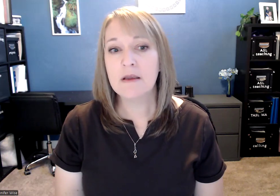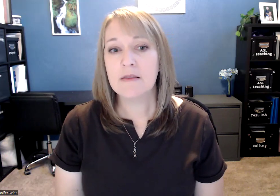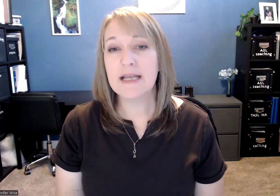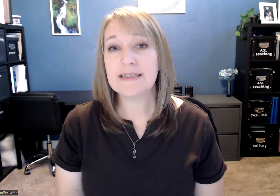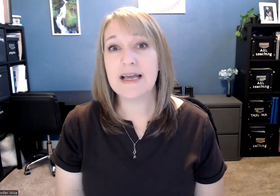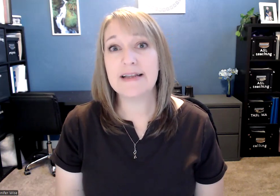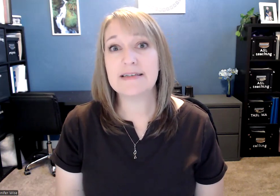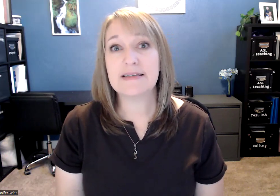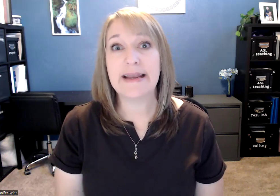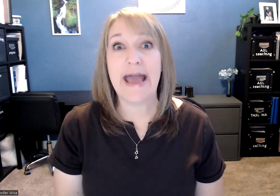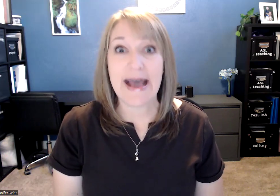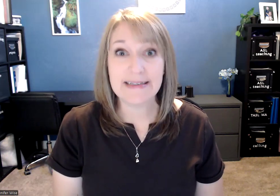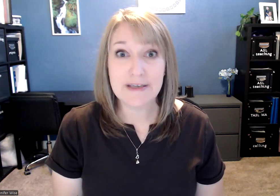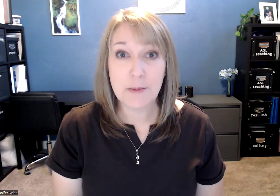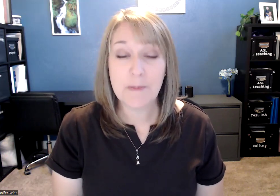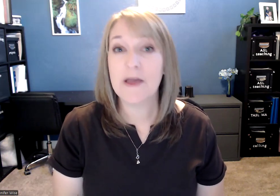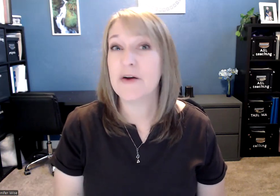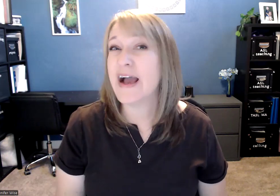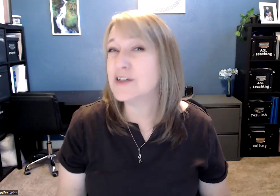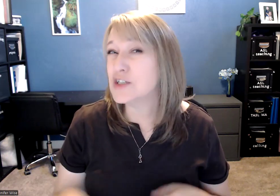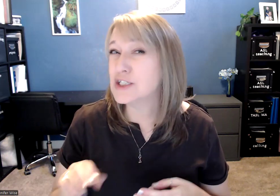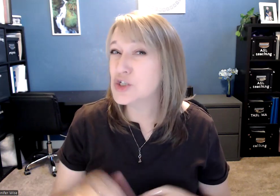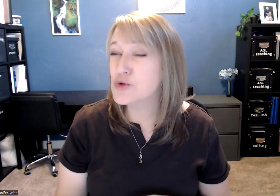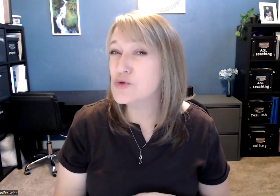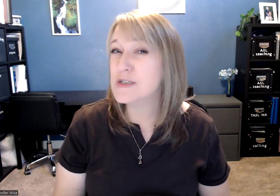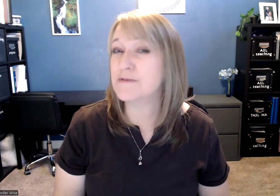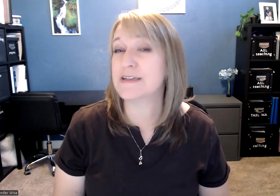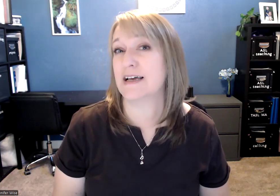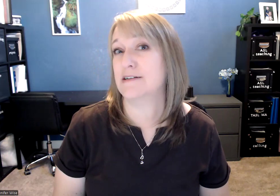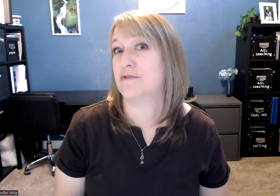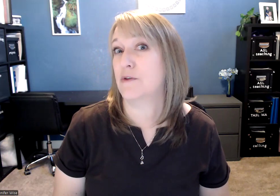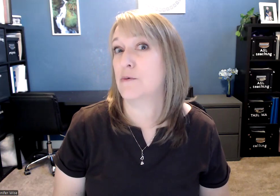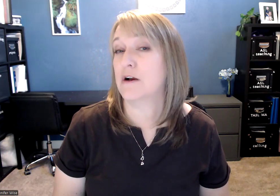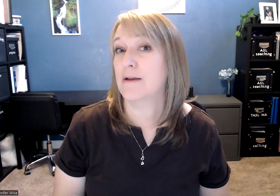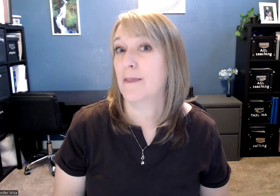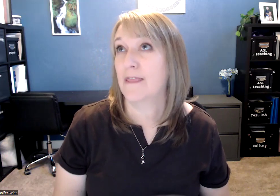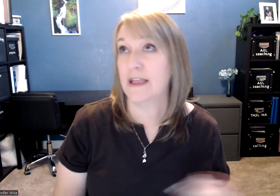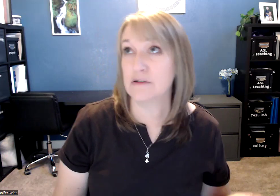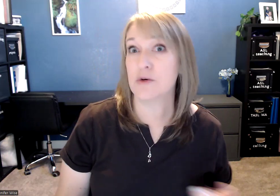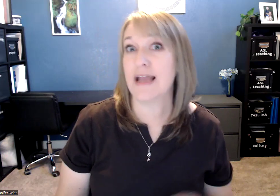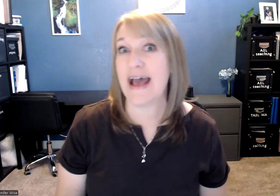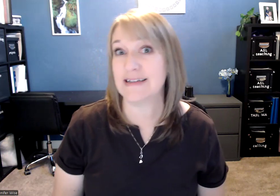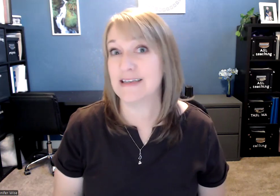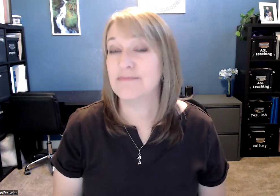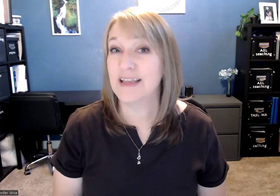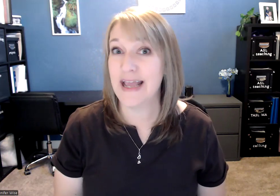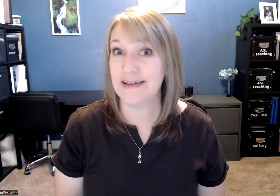The next sign is the sign ask. There are actually two different signs for the English word ask in